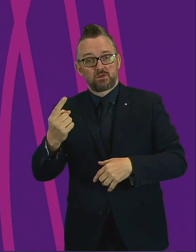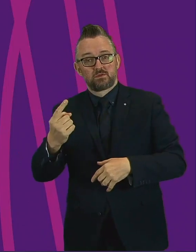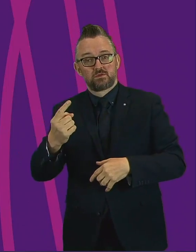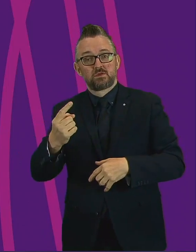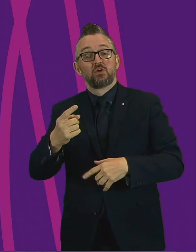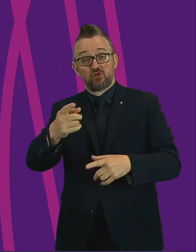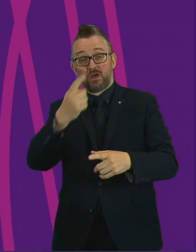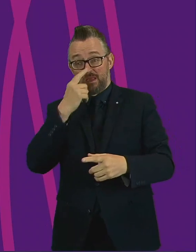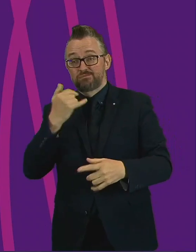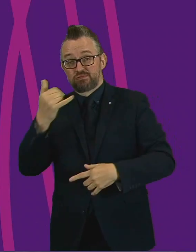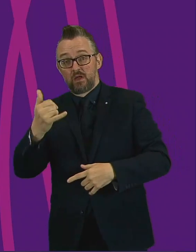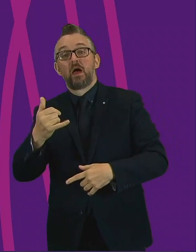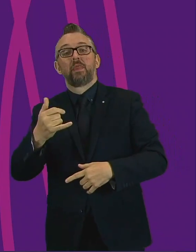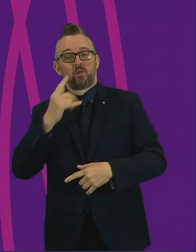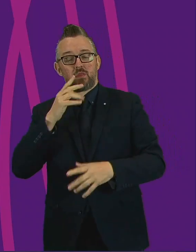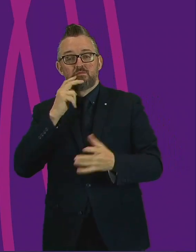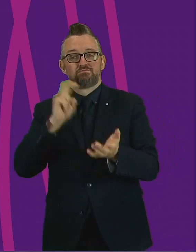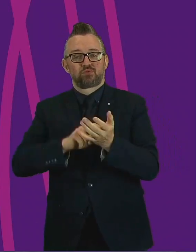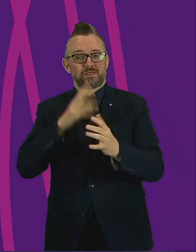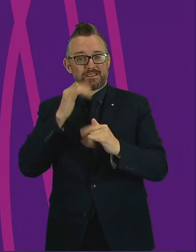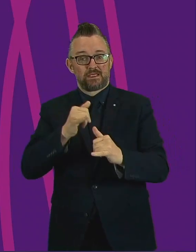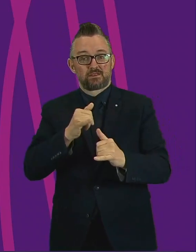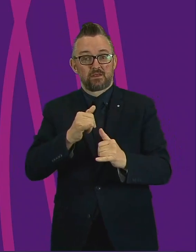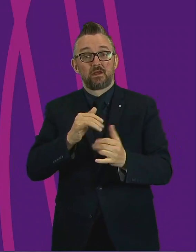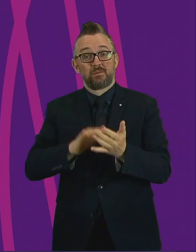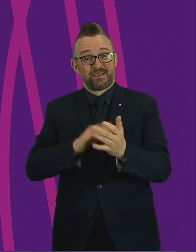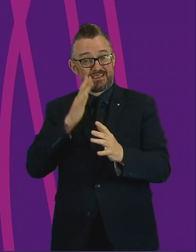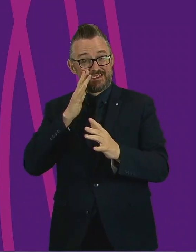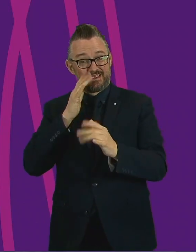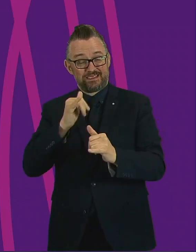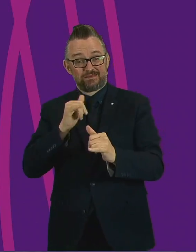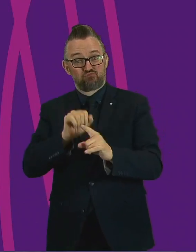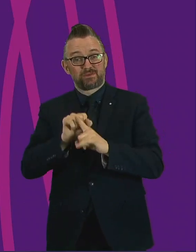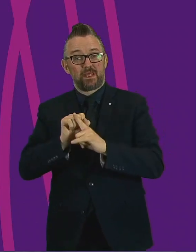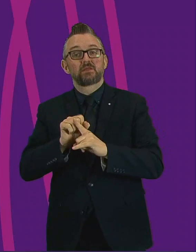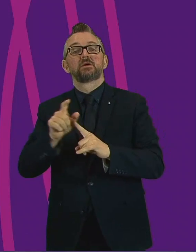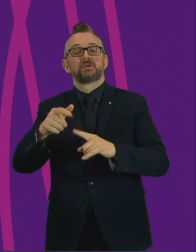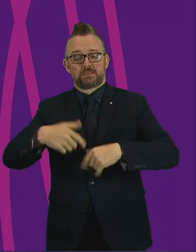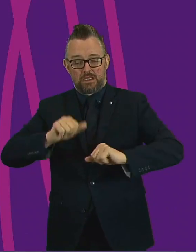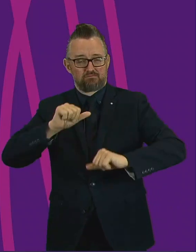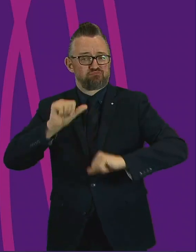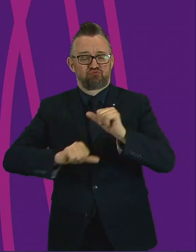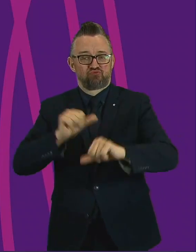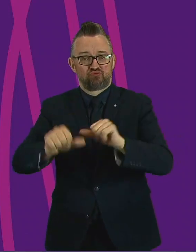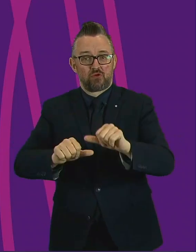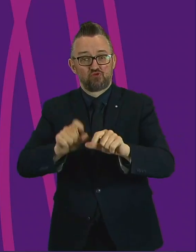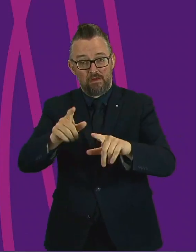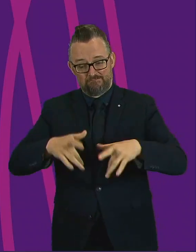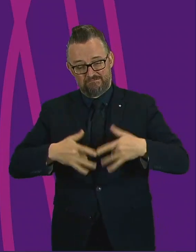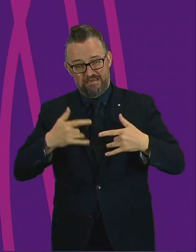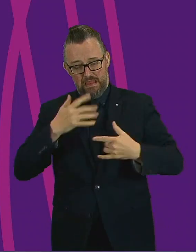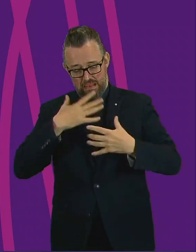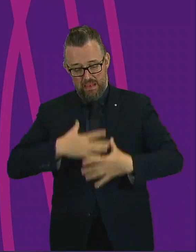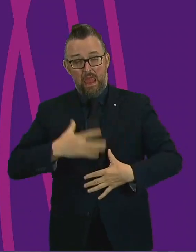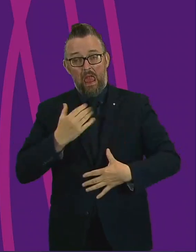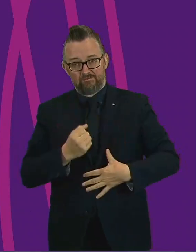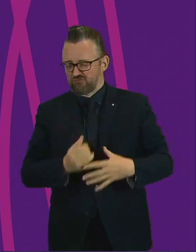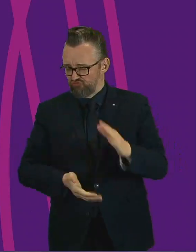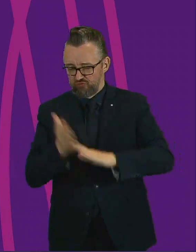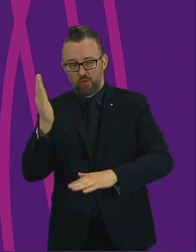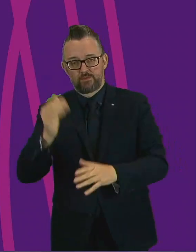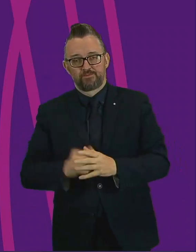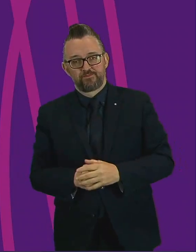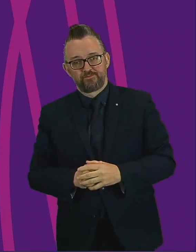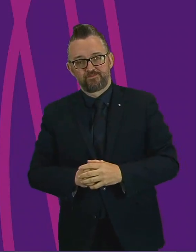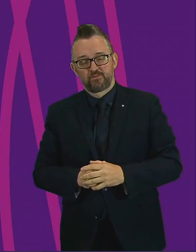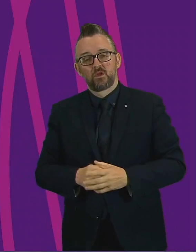across, then we will see Test and Protect playing the part it needs to play to ensure that we keep this virus suppressed. Thank you. Question number